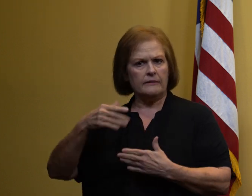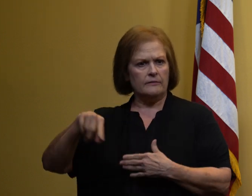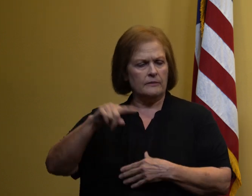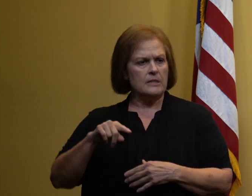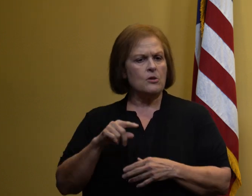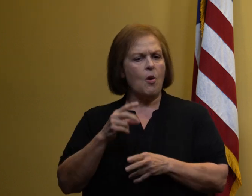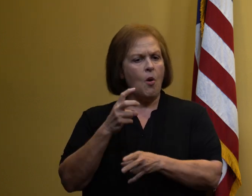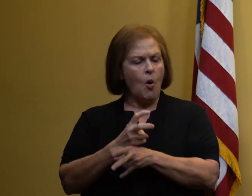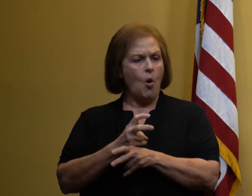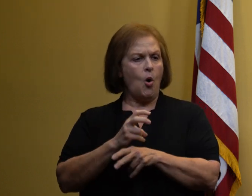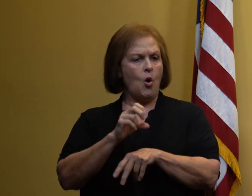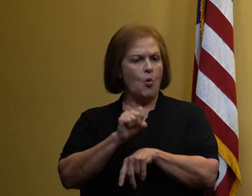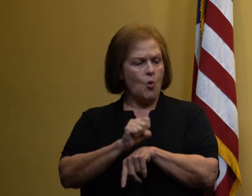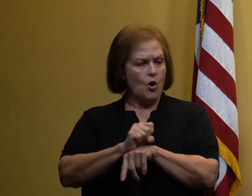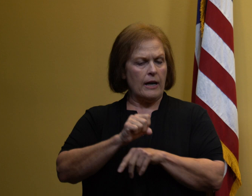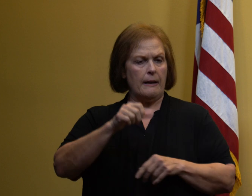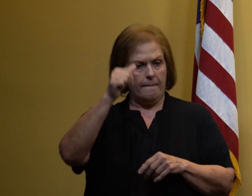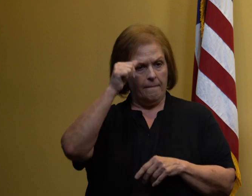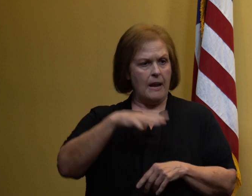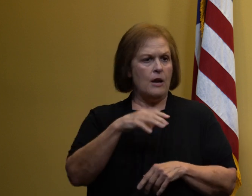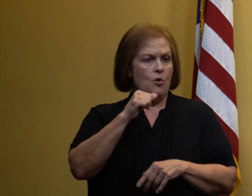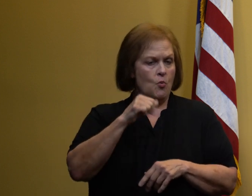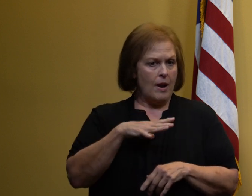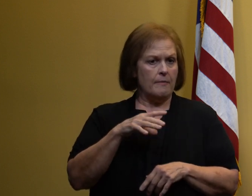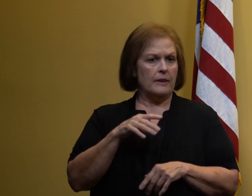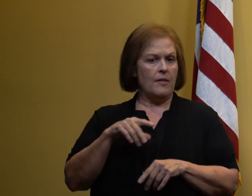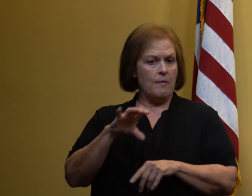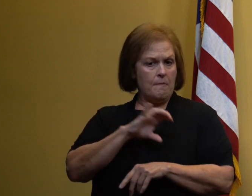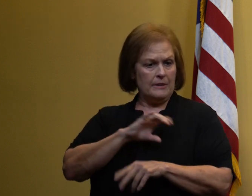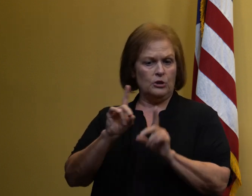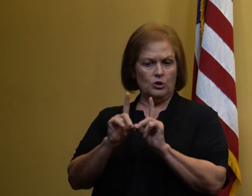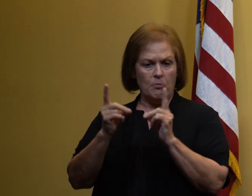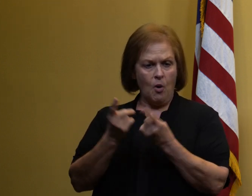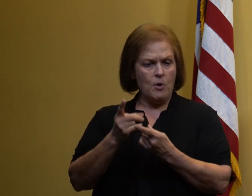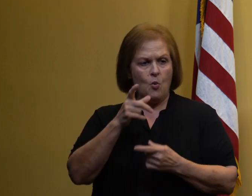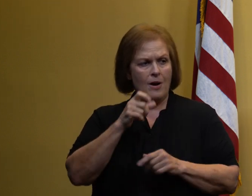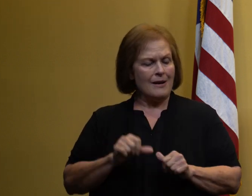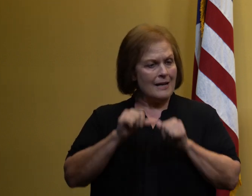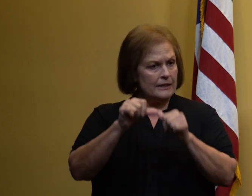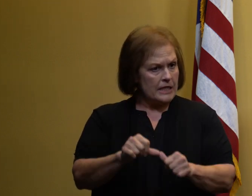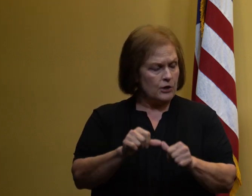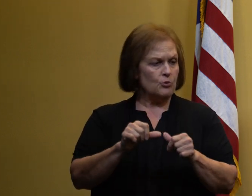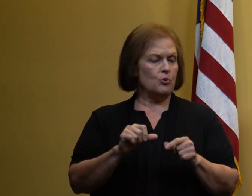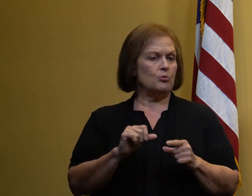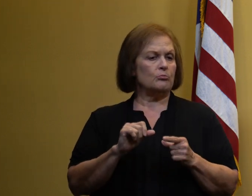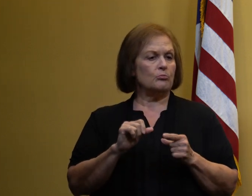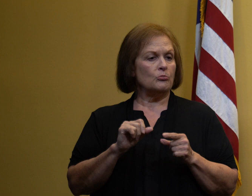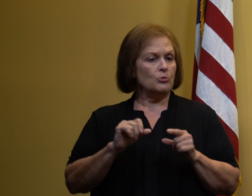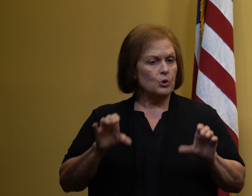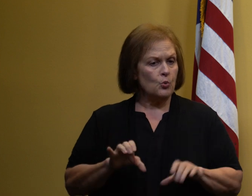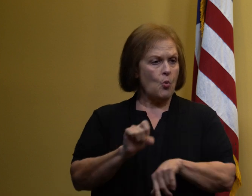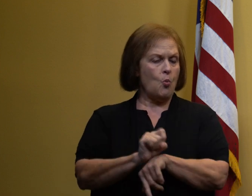the hard-working men and women of the New Orleans Police Department who continue to show up and